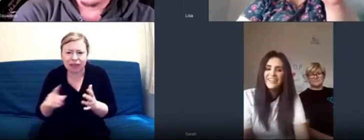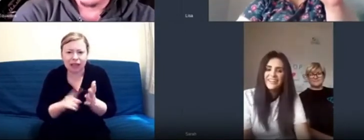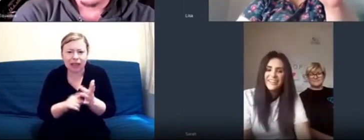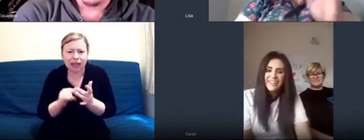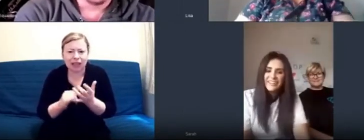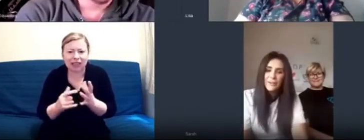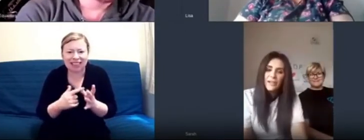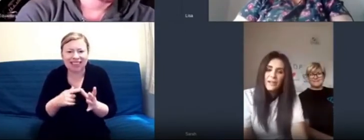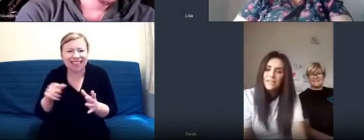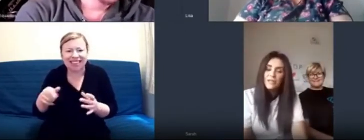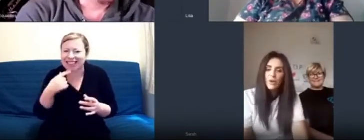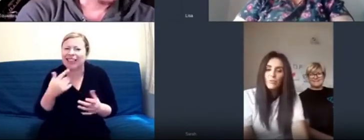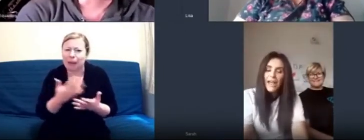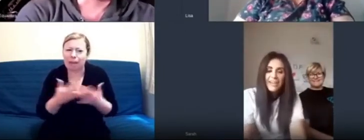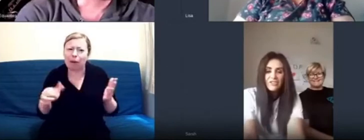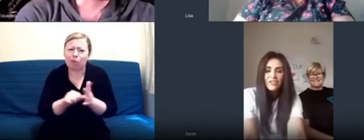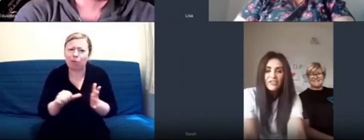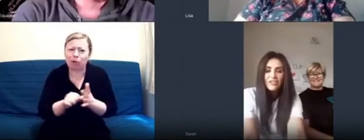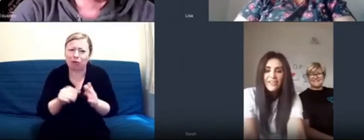issues with homeschooling.